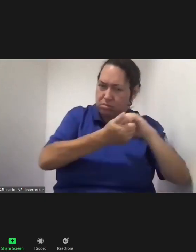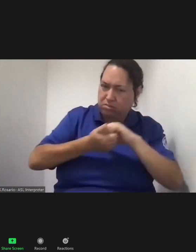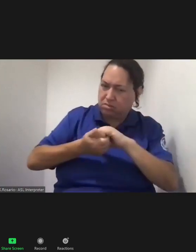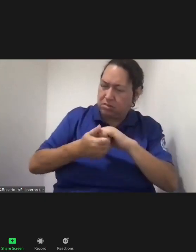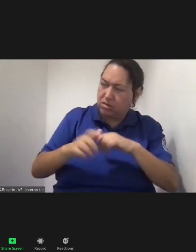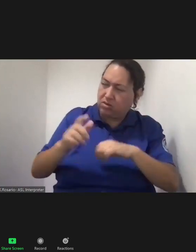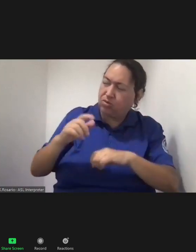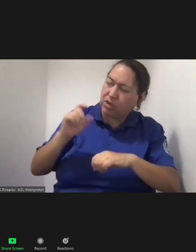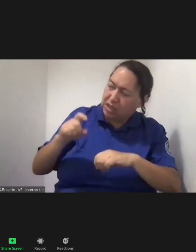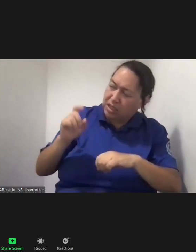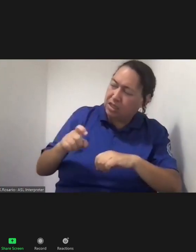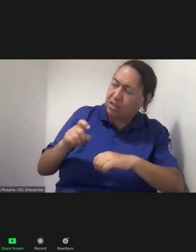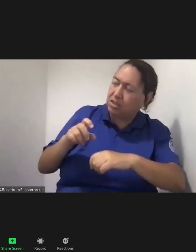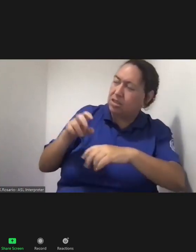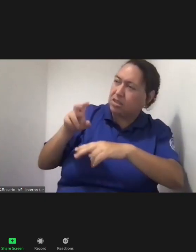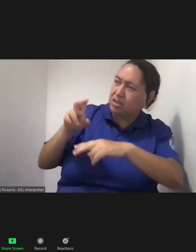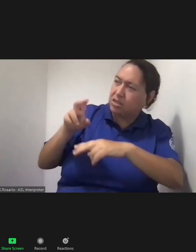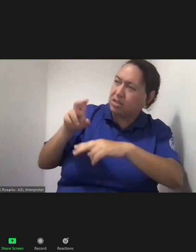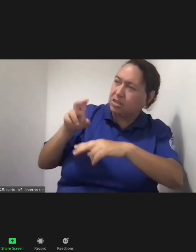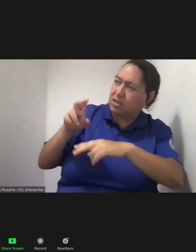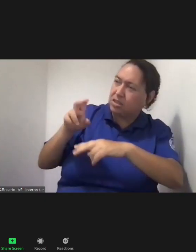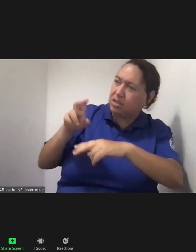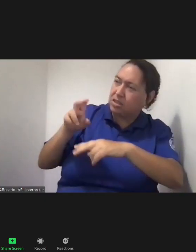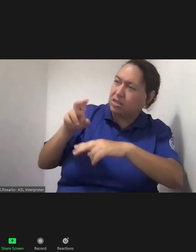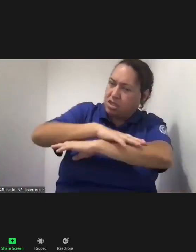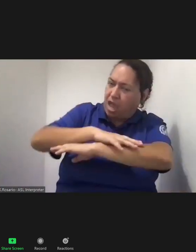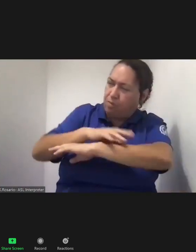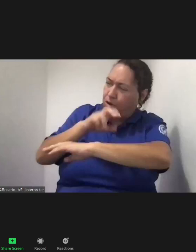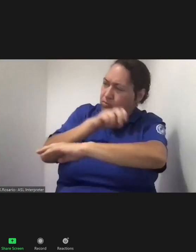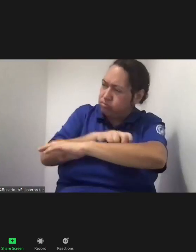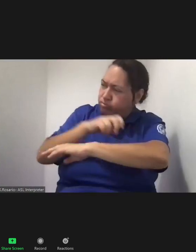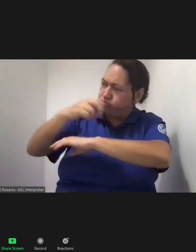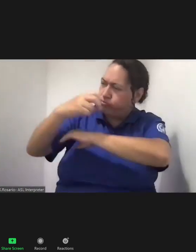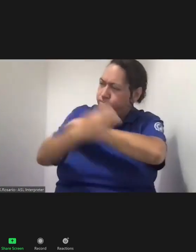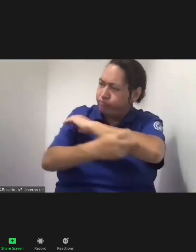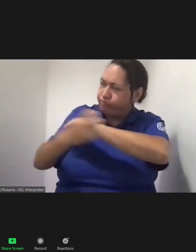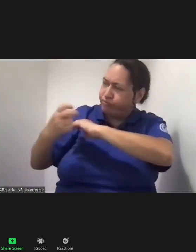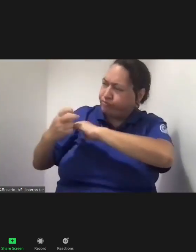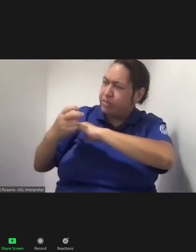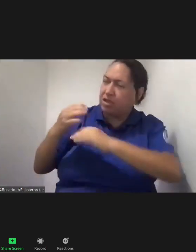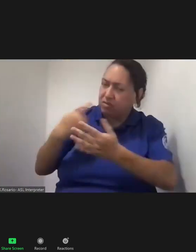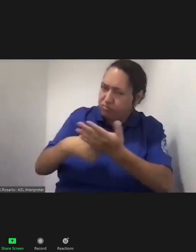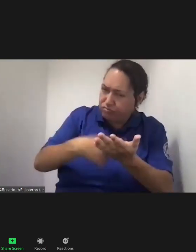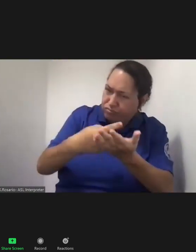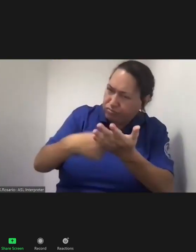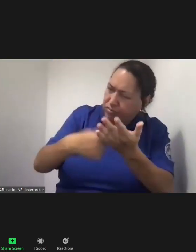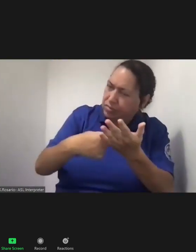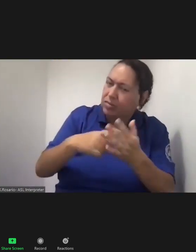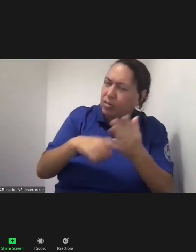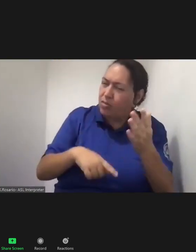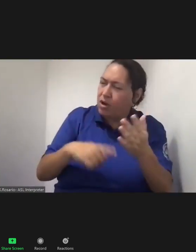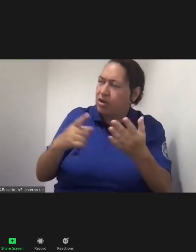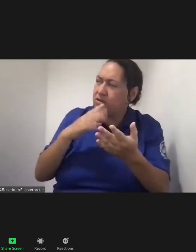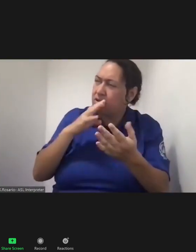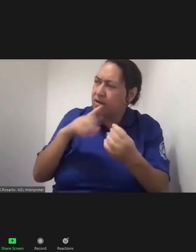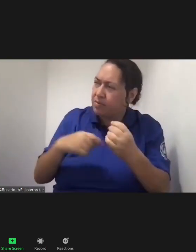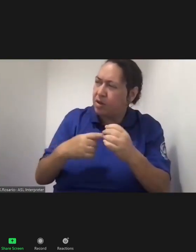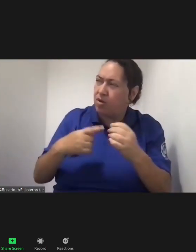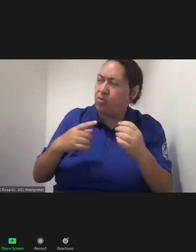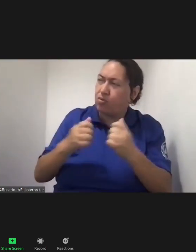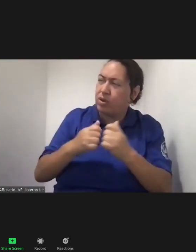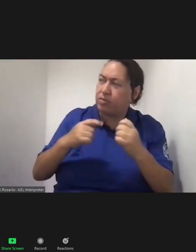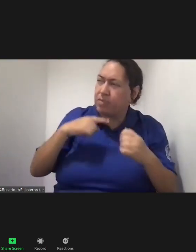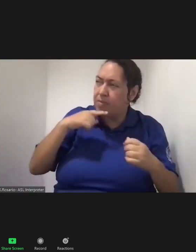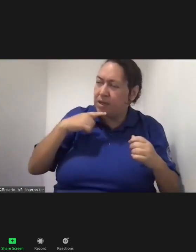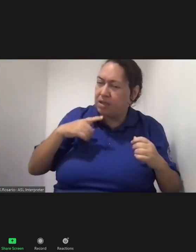GVB and be very clear actually in what they are requesting of public health and social services to ensure that the expectation of those that